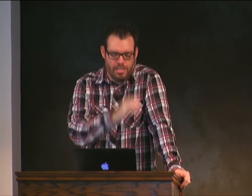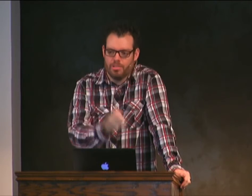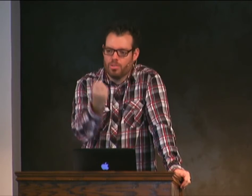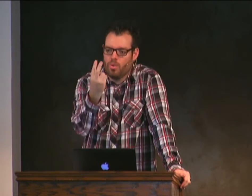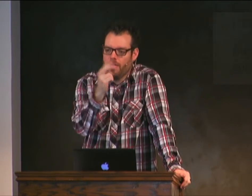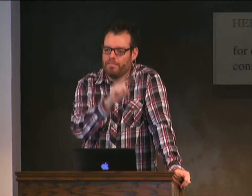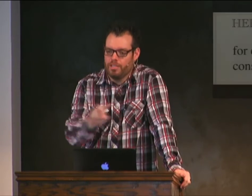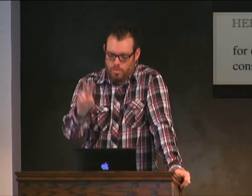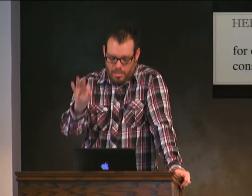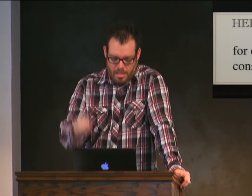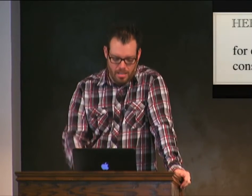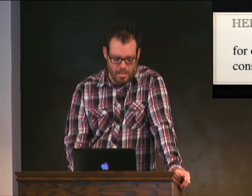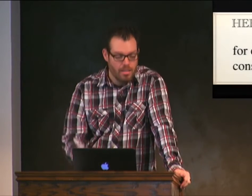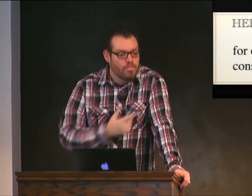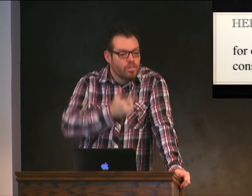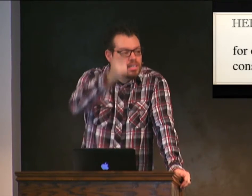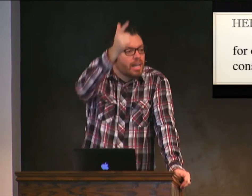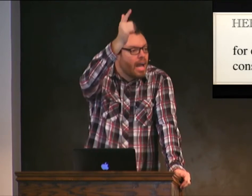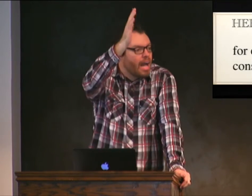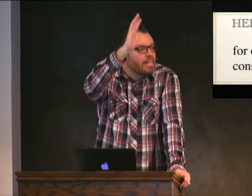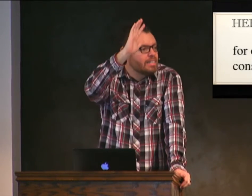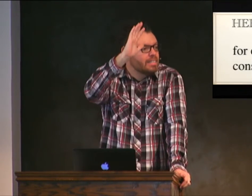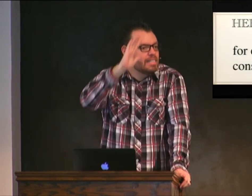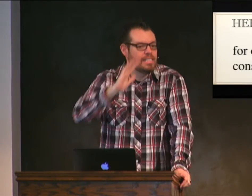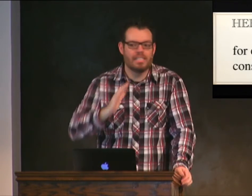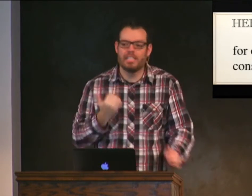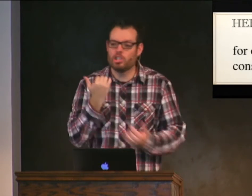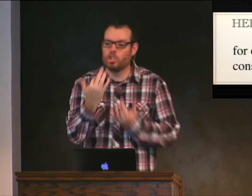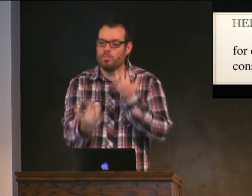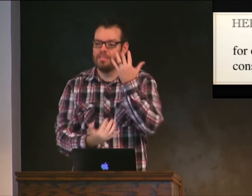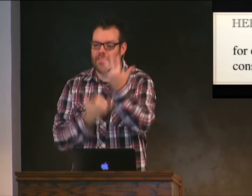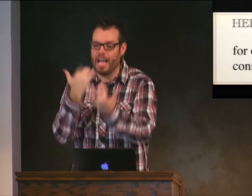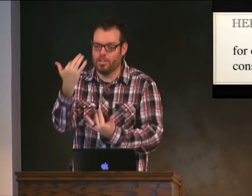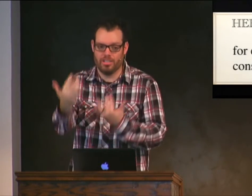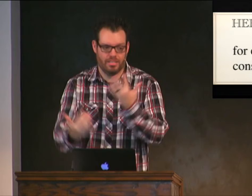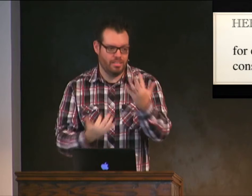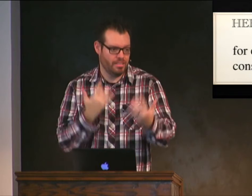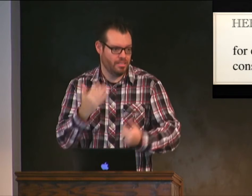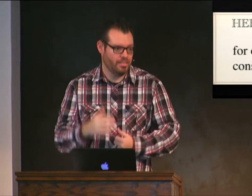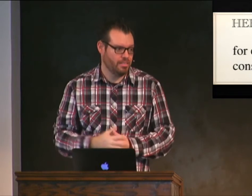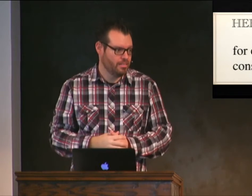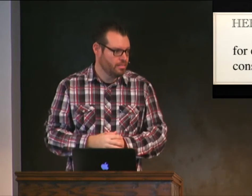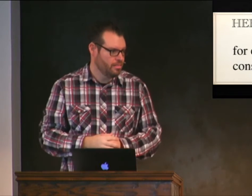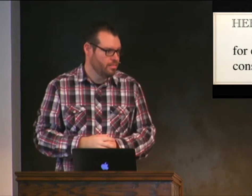Hebrews chapter 12, verse 29. For God is a consuming fire.